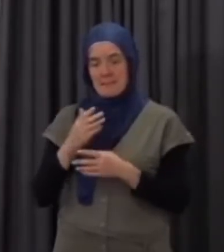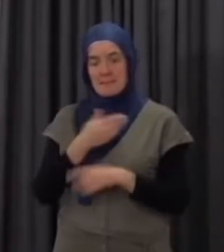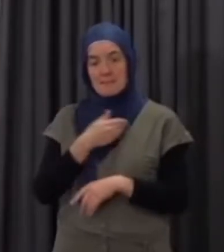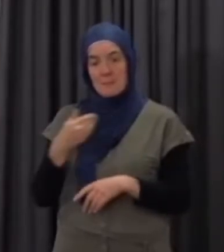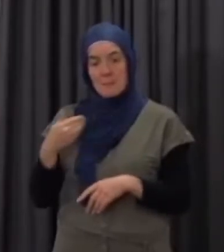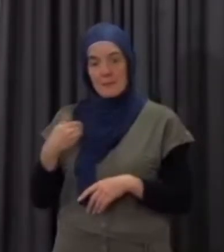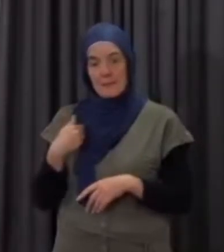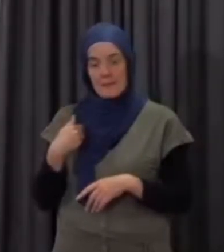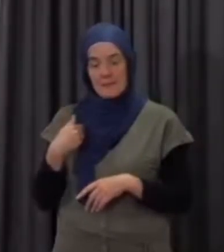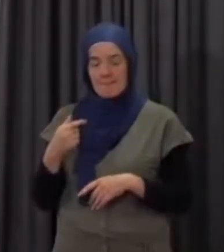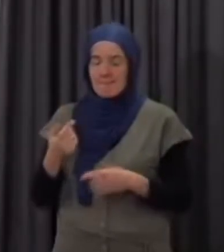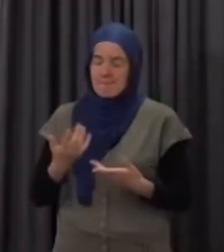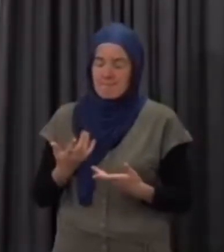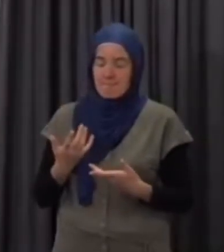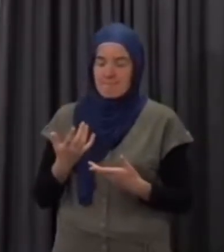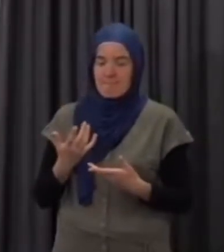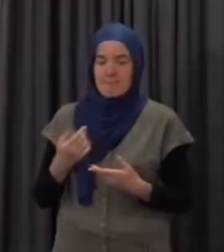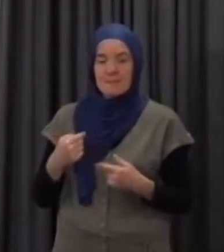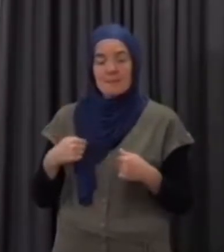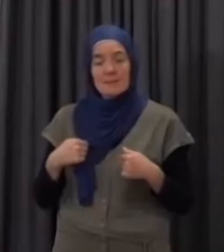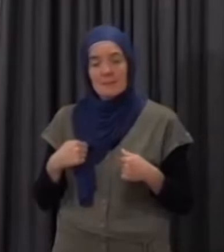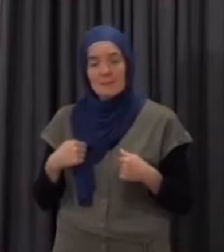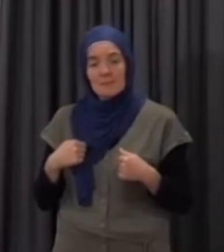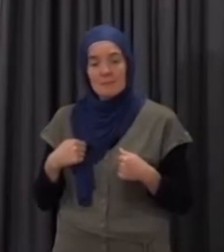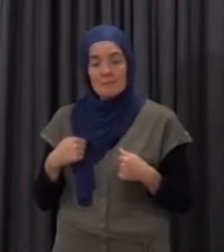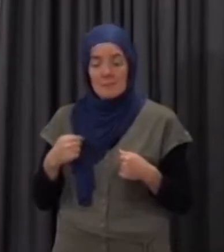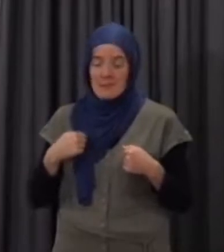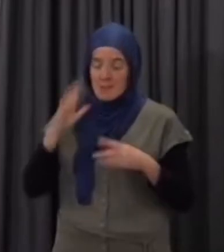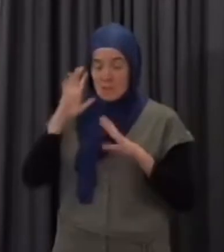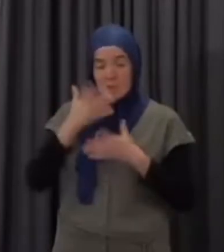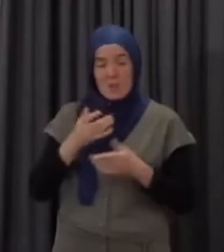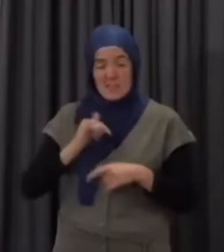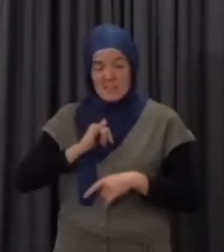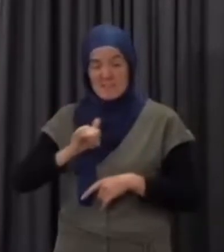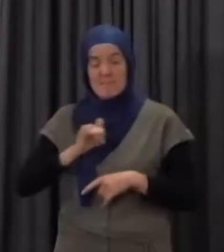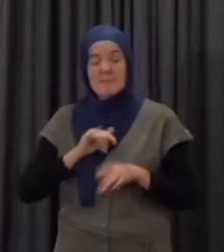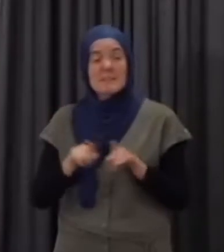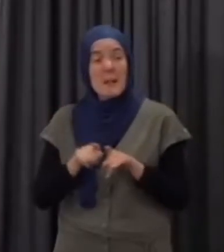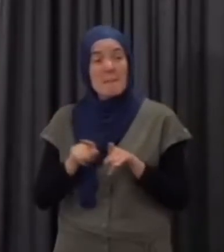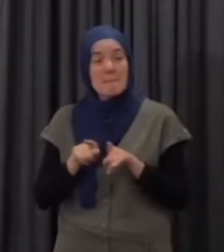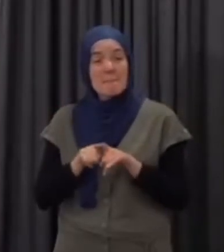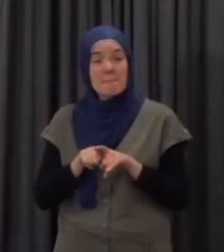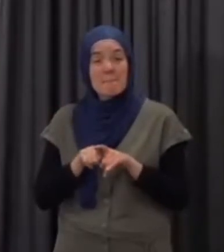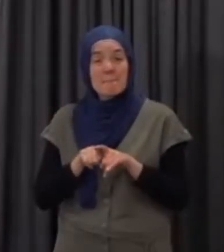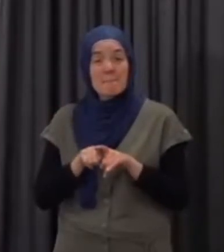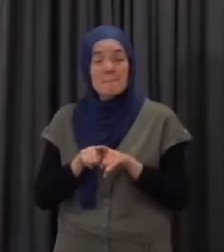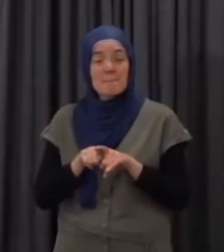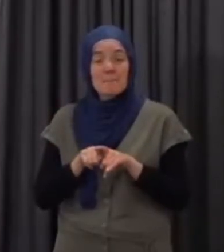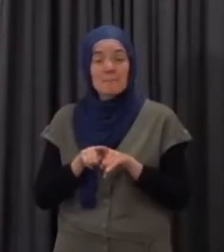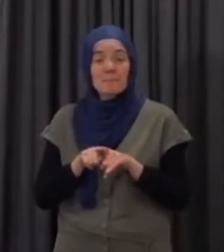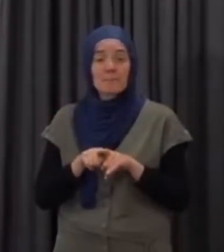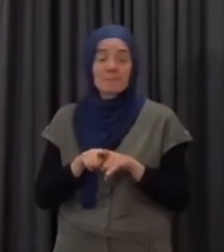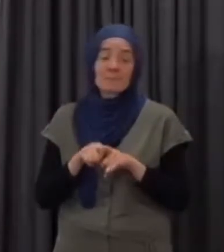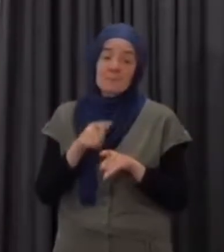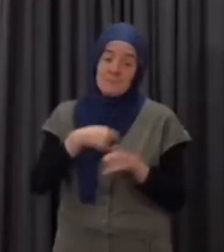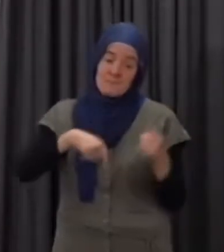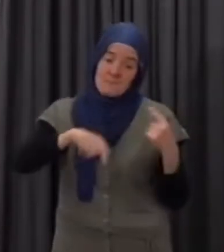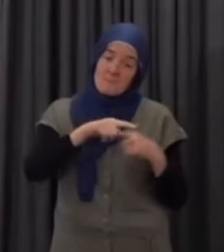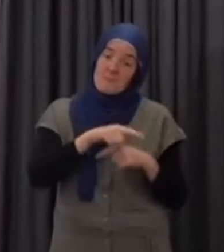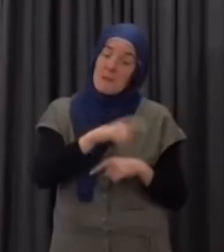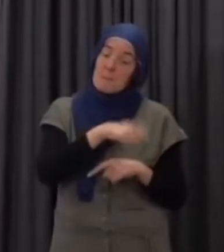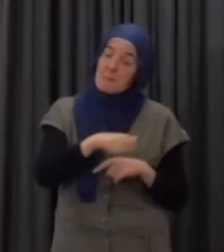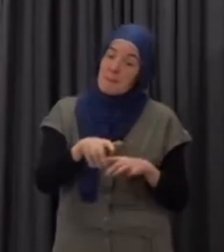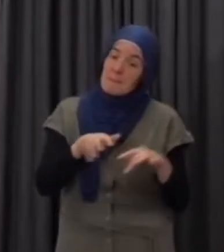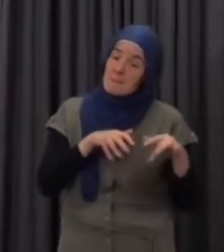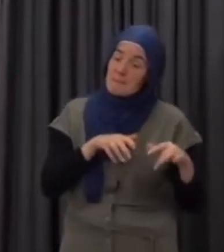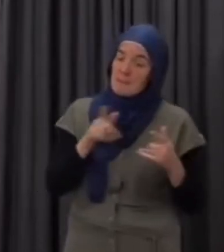similar concerns. I think whilst in the early stages of our response, the fact that the public stayed away from accessing some of our services actually